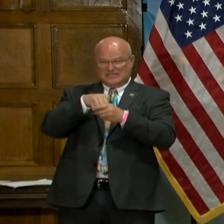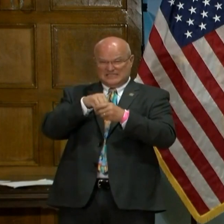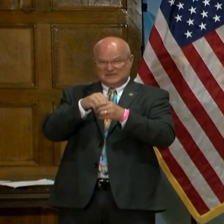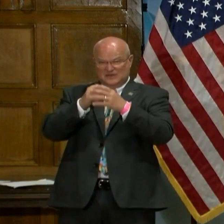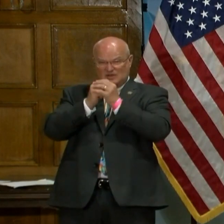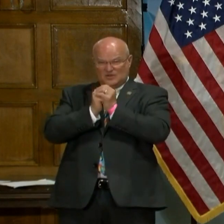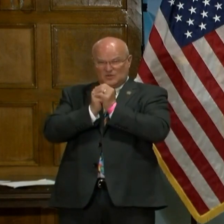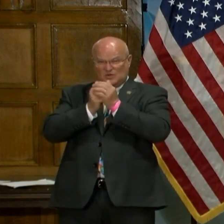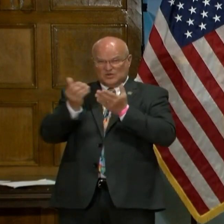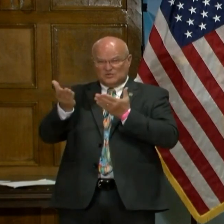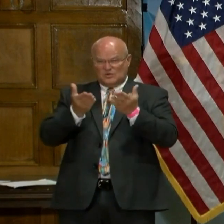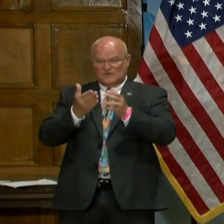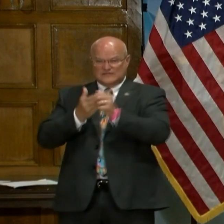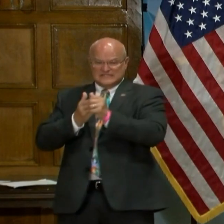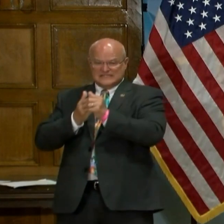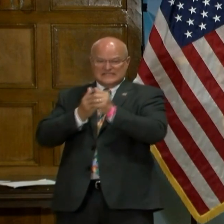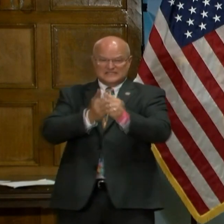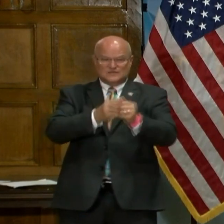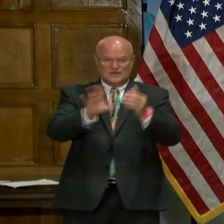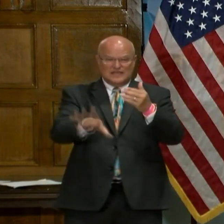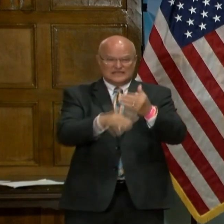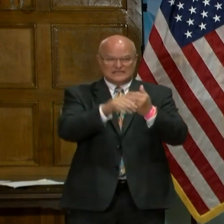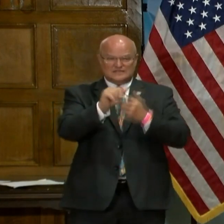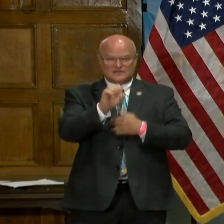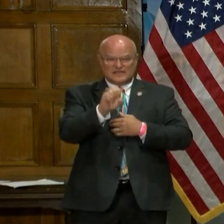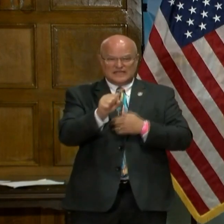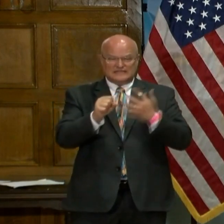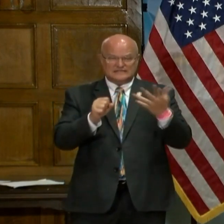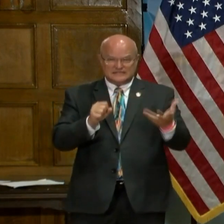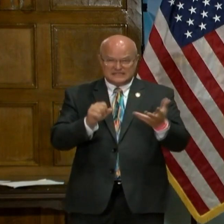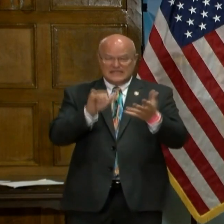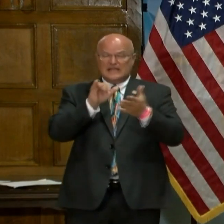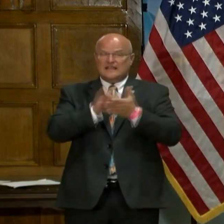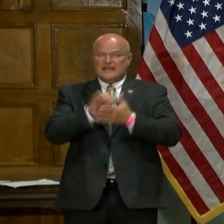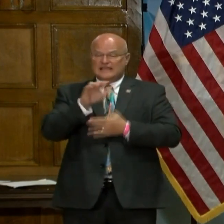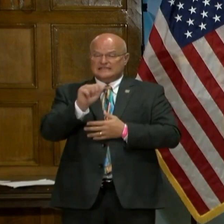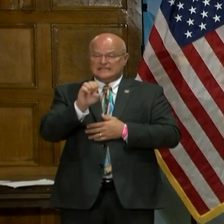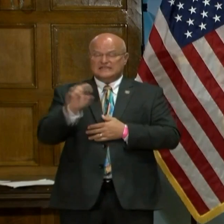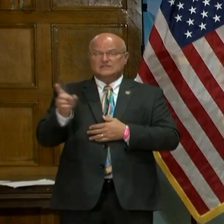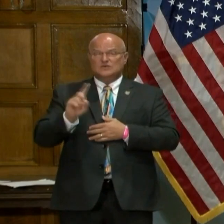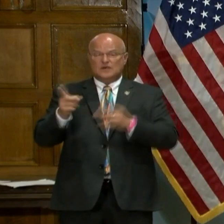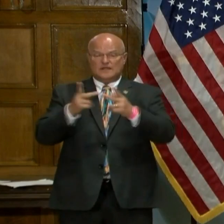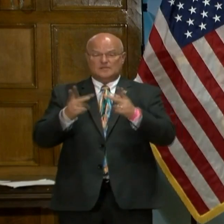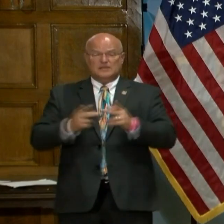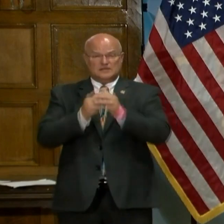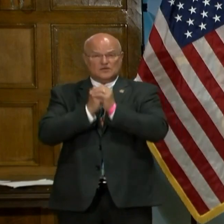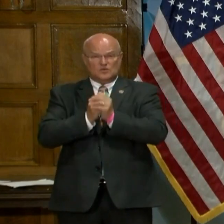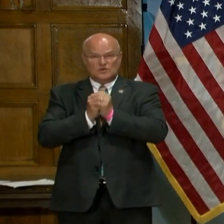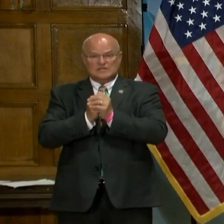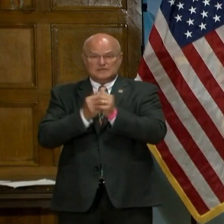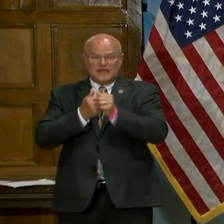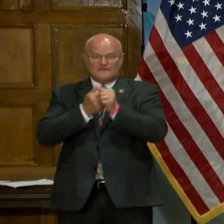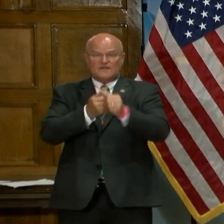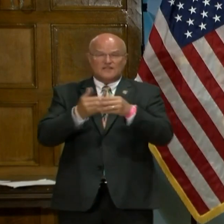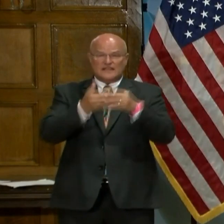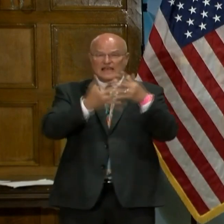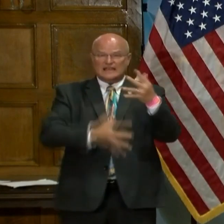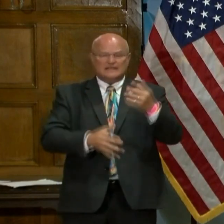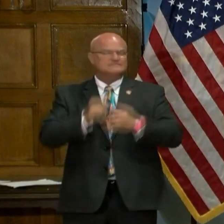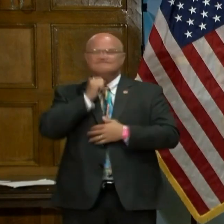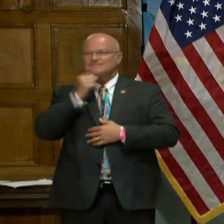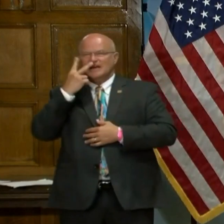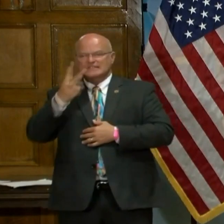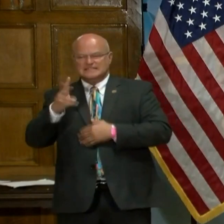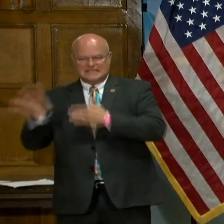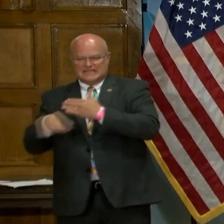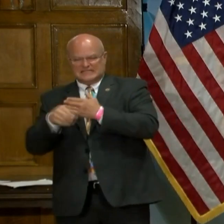worship service lead to additional cases? In those cases where the places of worship have followed those guidelines, we've not